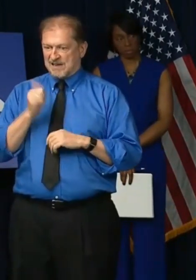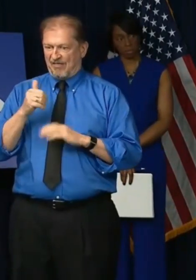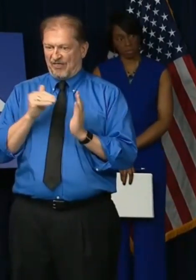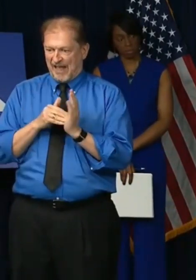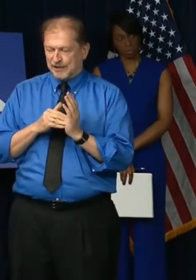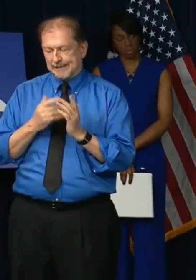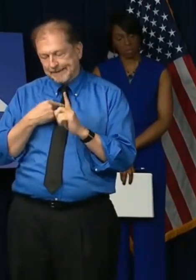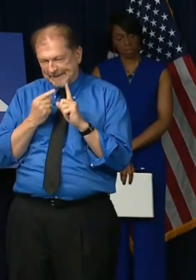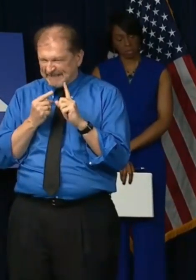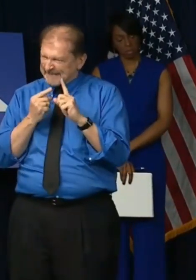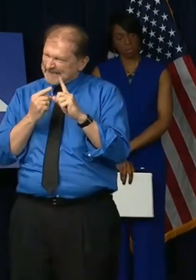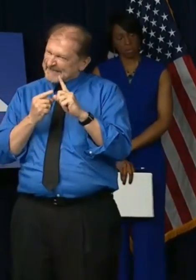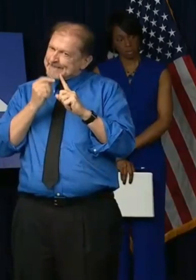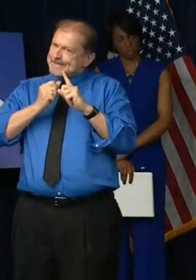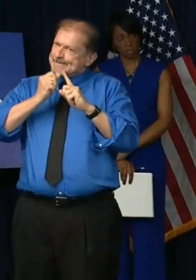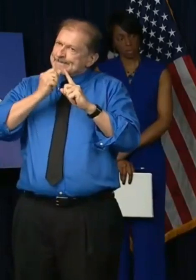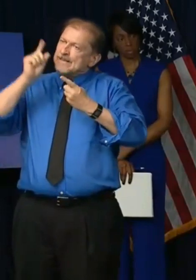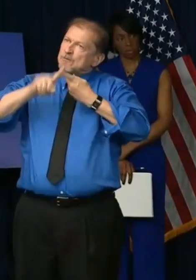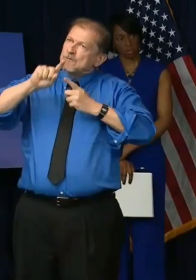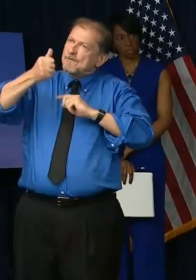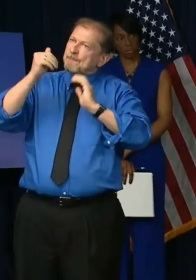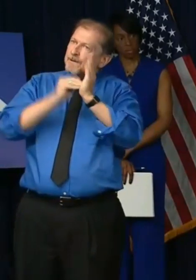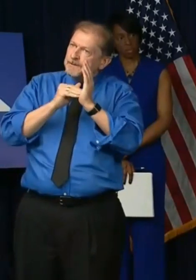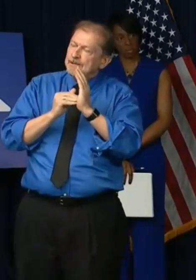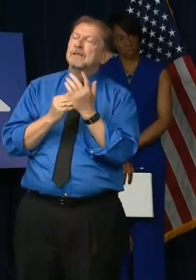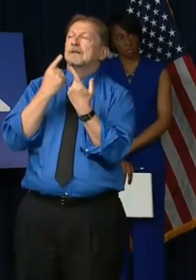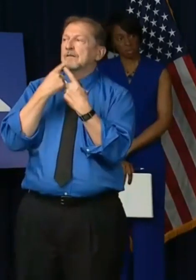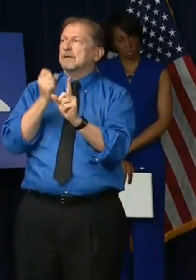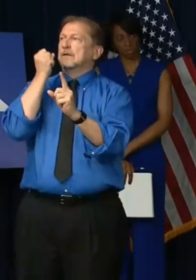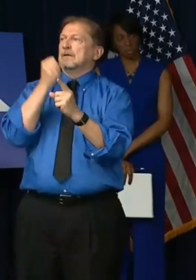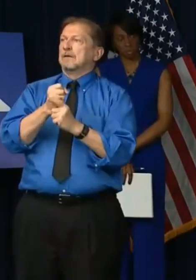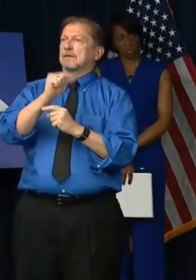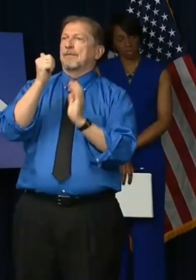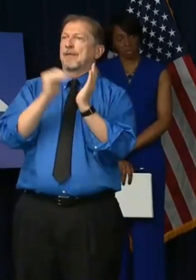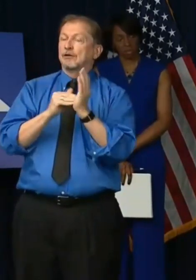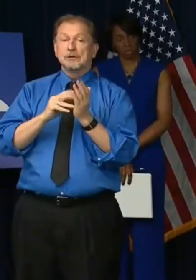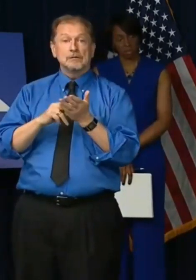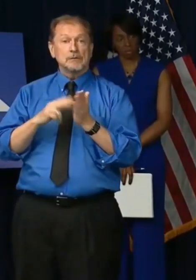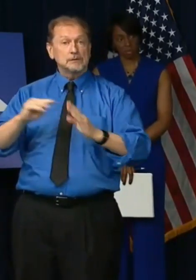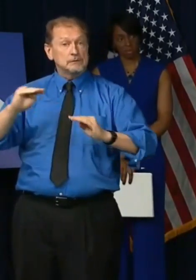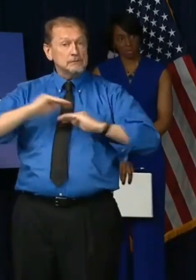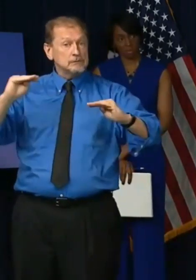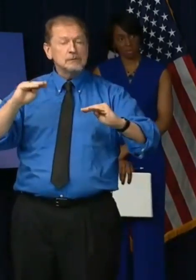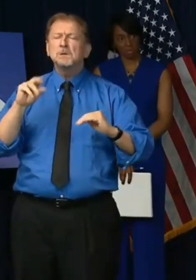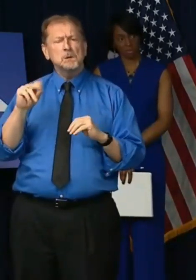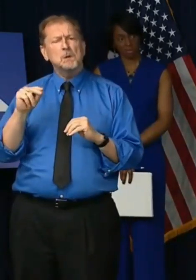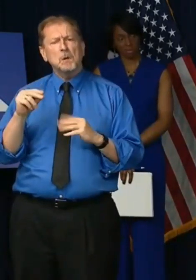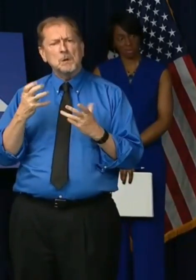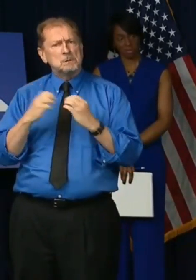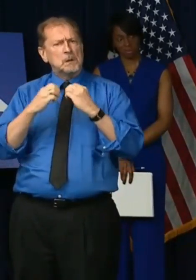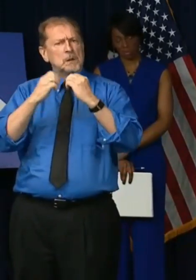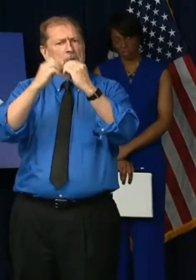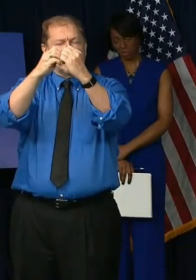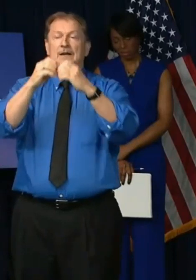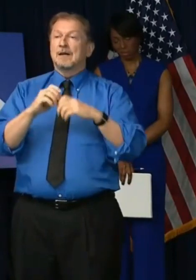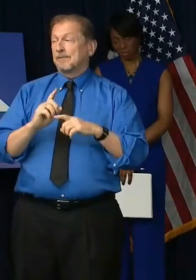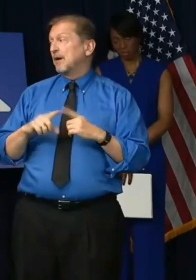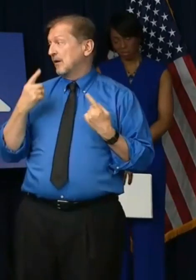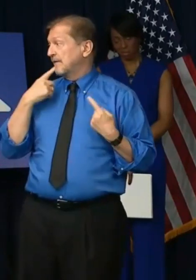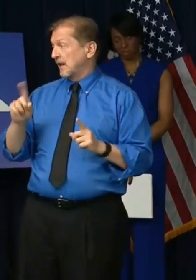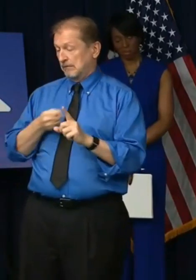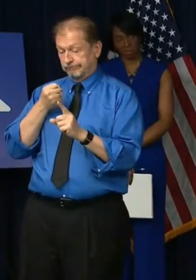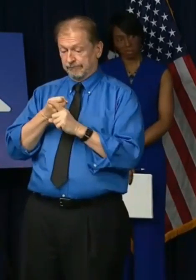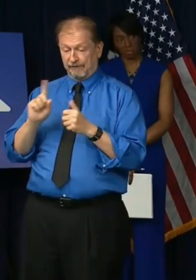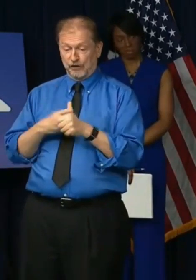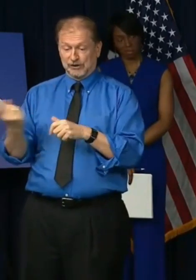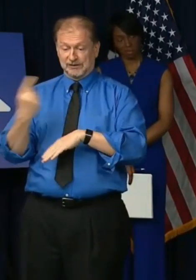I think we're still, we've only had one day above 10,000, so I won't, make any promise other than I